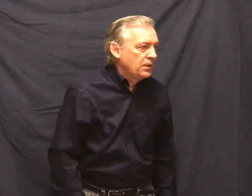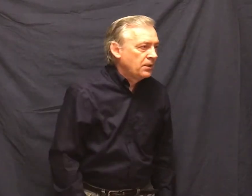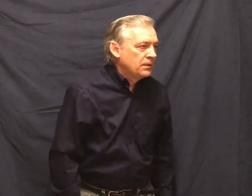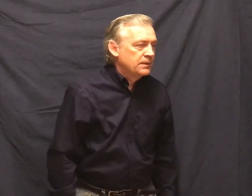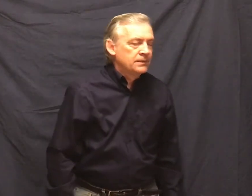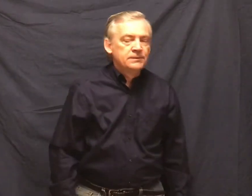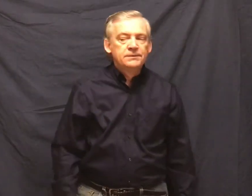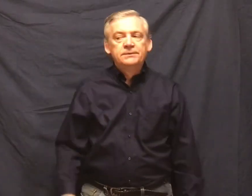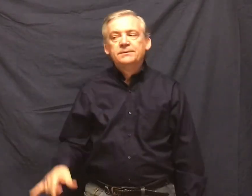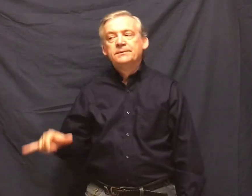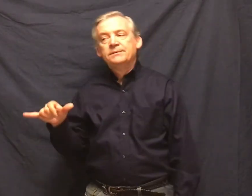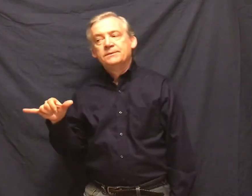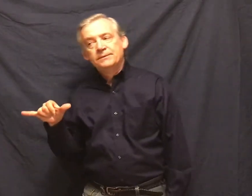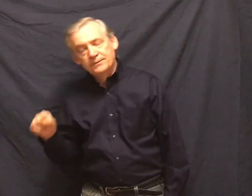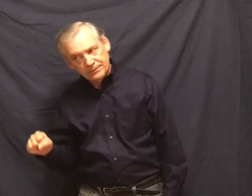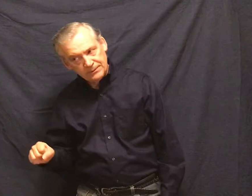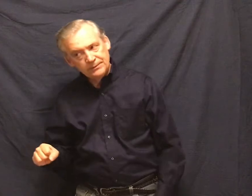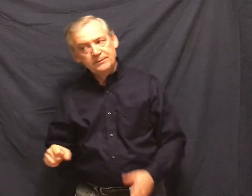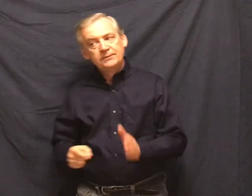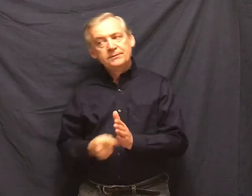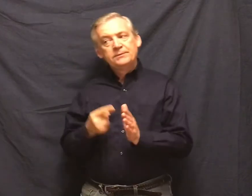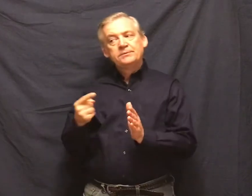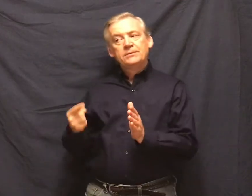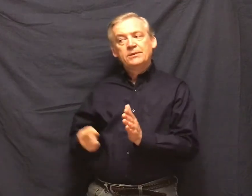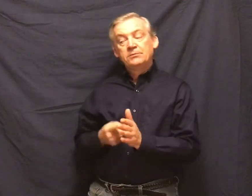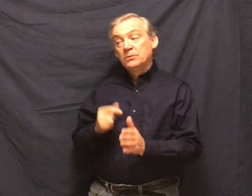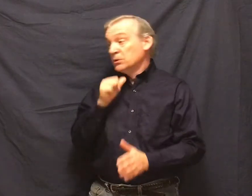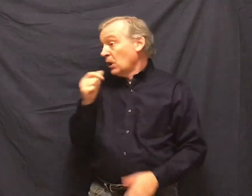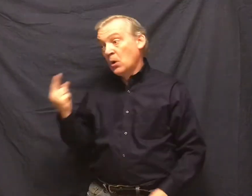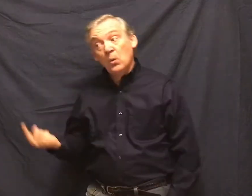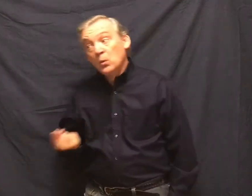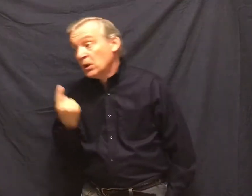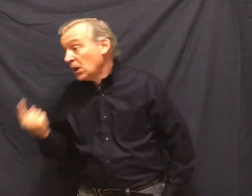Yeah, sometimes, but not always.